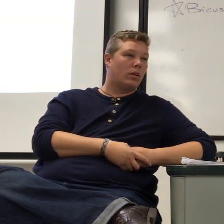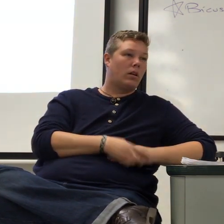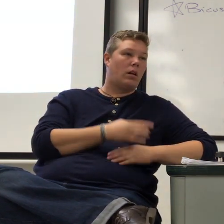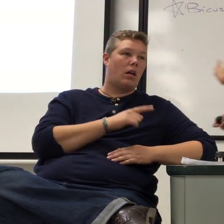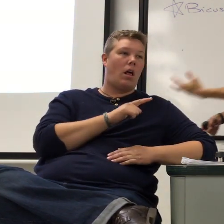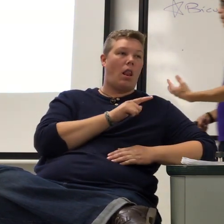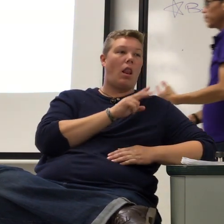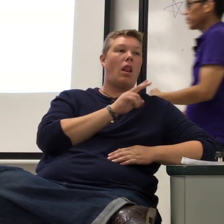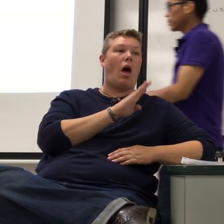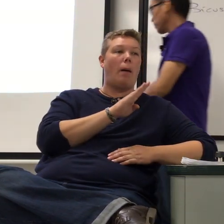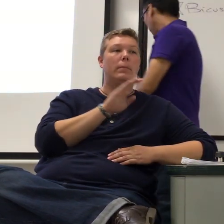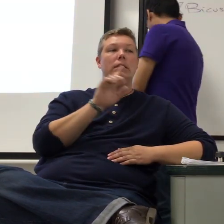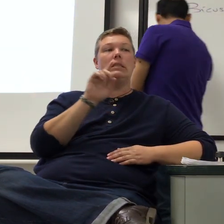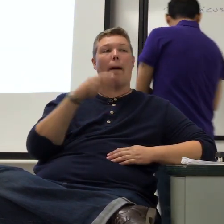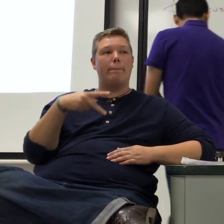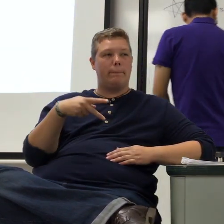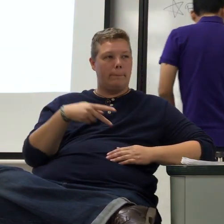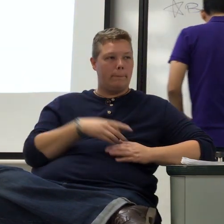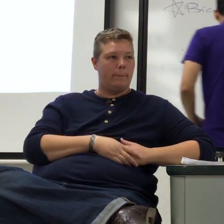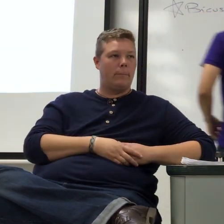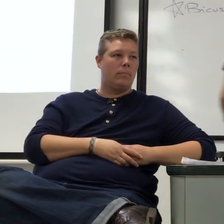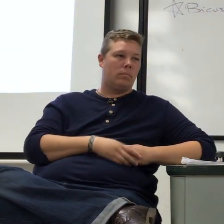go, it's lub dup, okay?